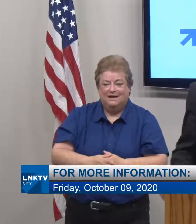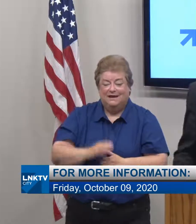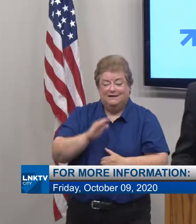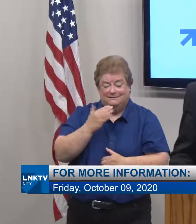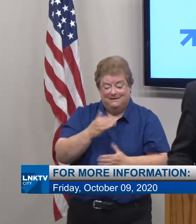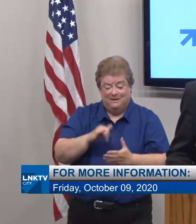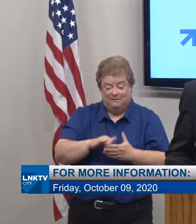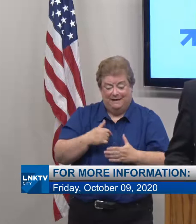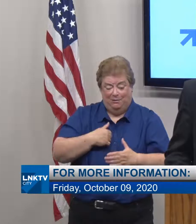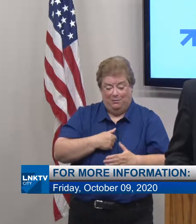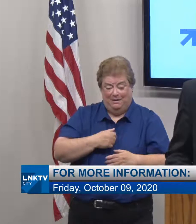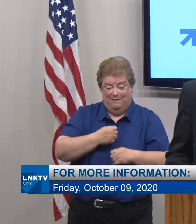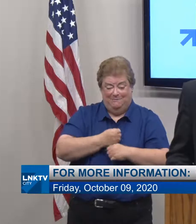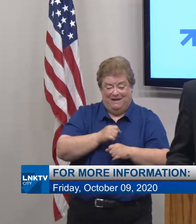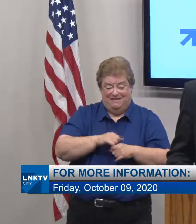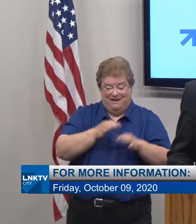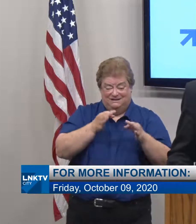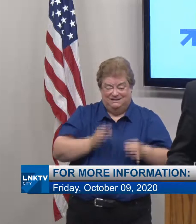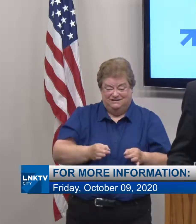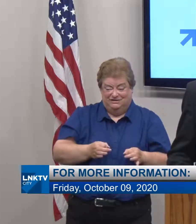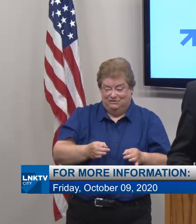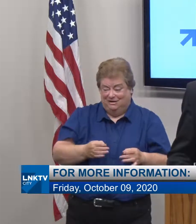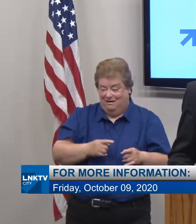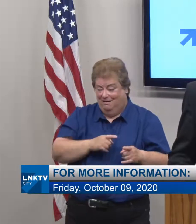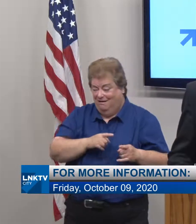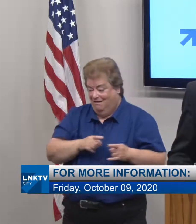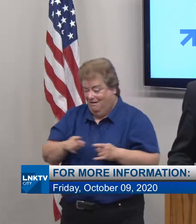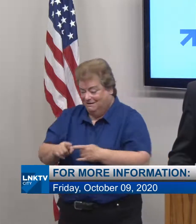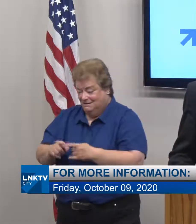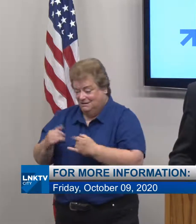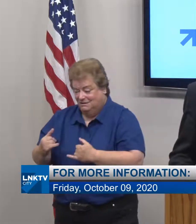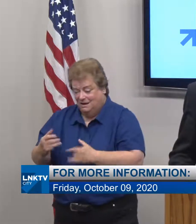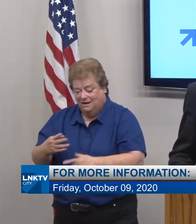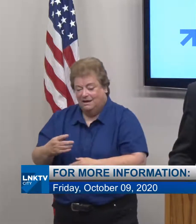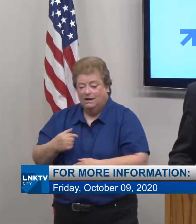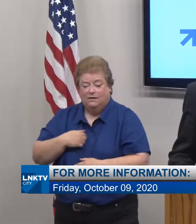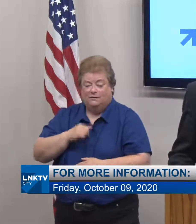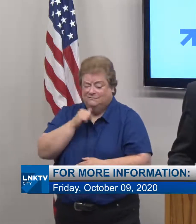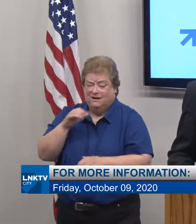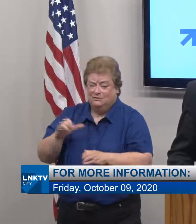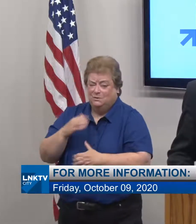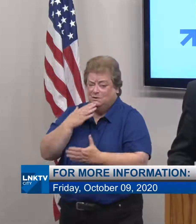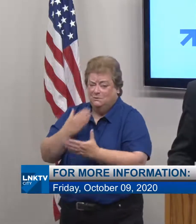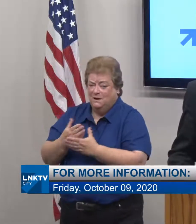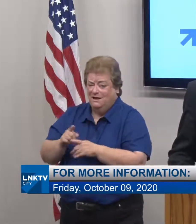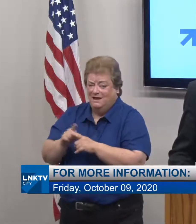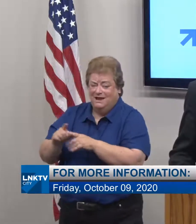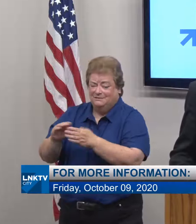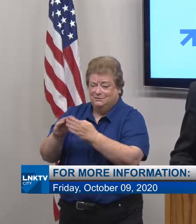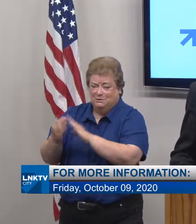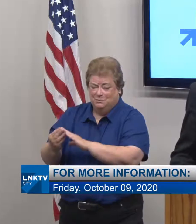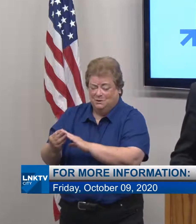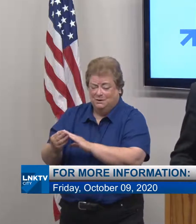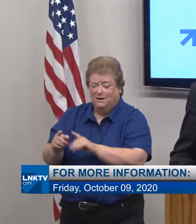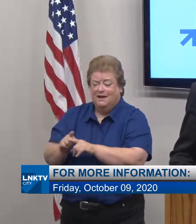made that announcement to today, we've not done very well as a community. As Director Lopez mentioned, numbers are